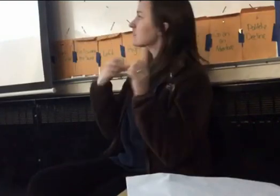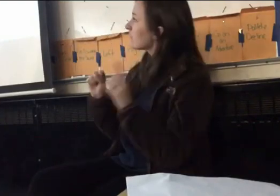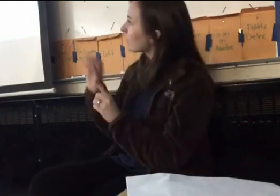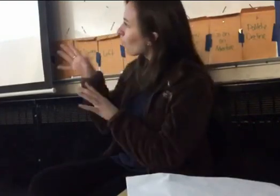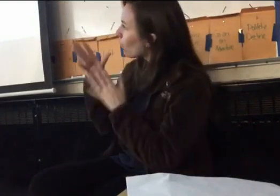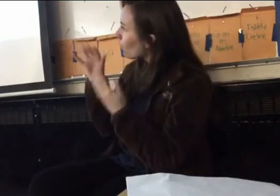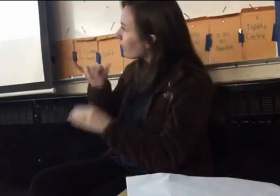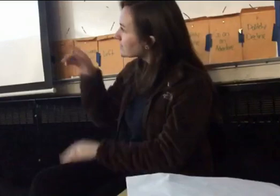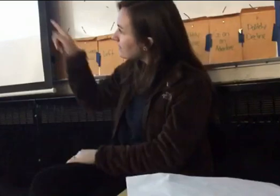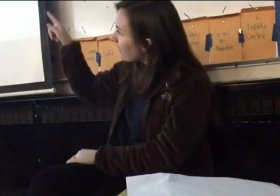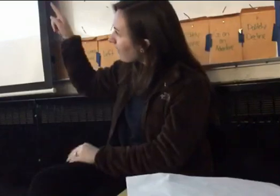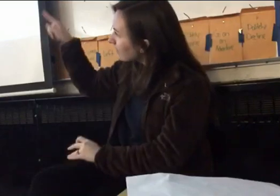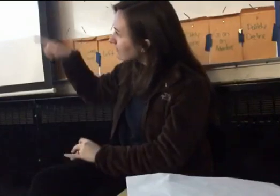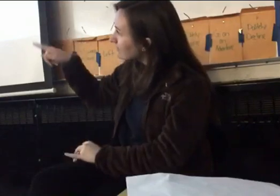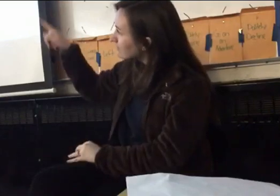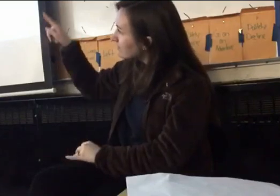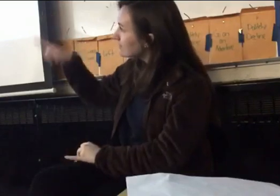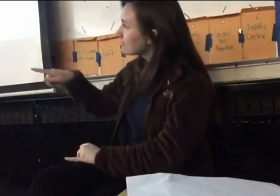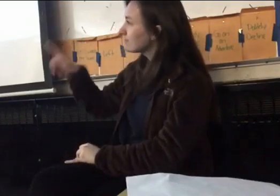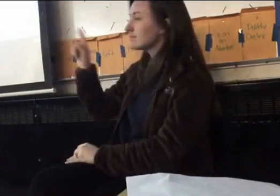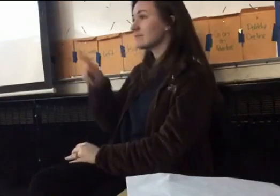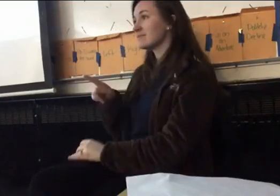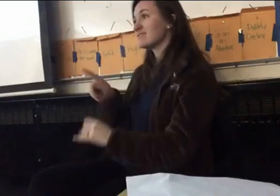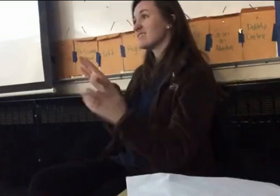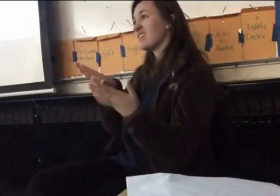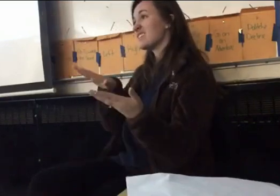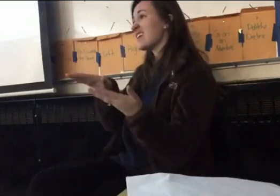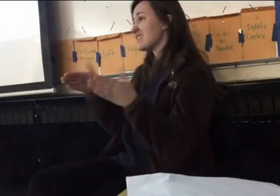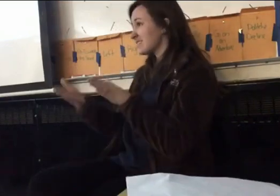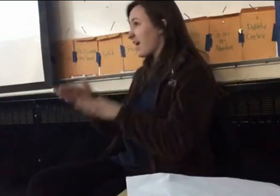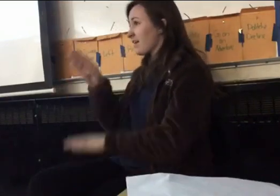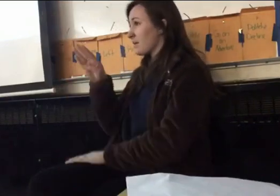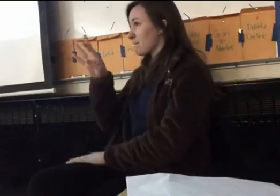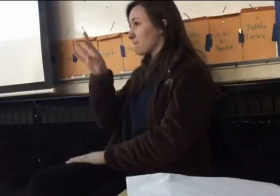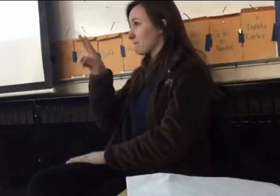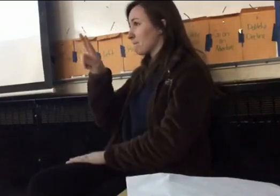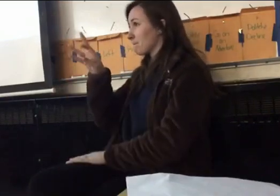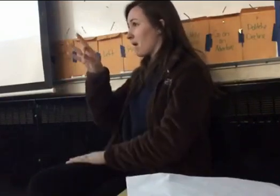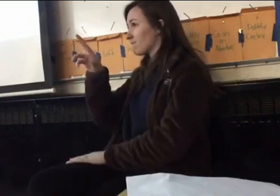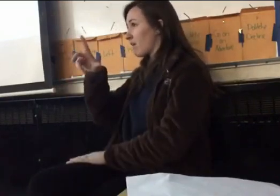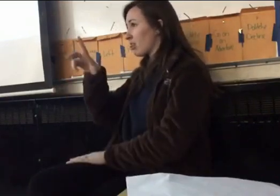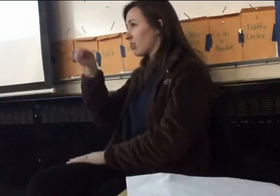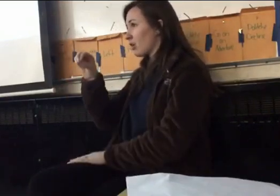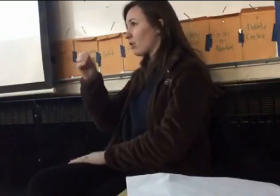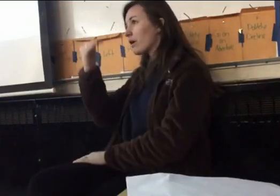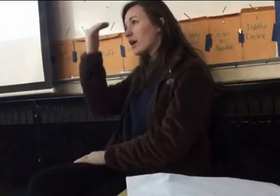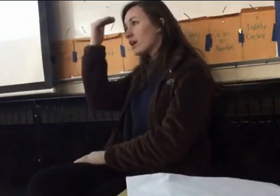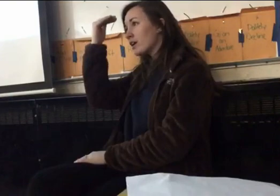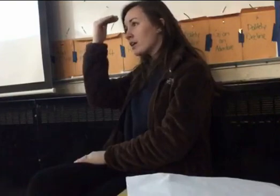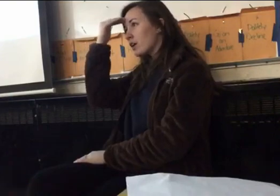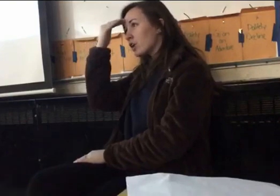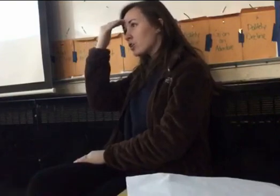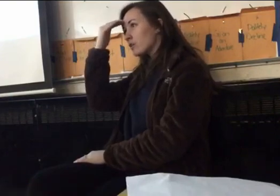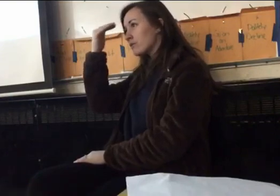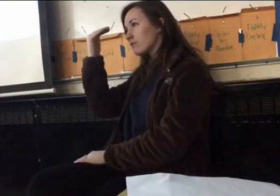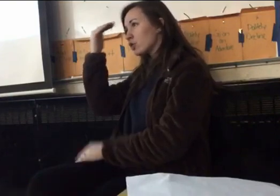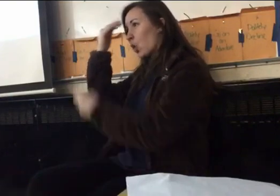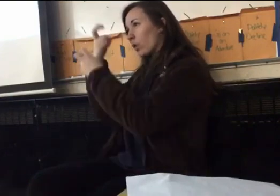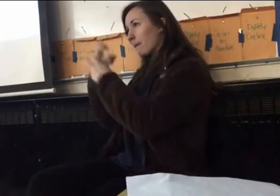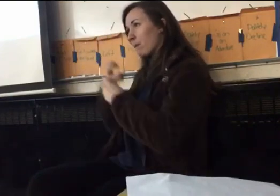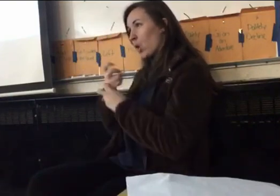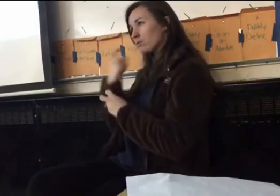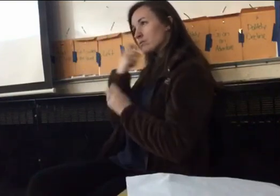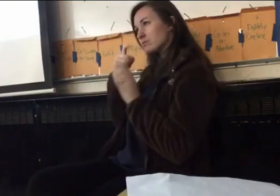this? No. It's a dead buffalo. Buffalo carcasses being left,